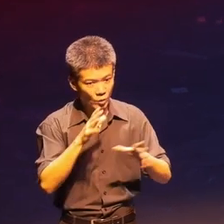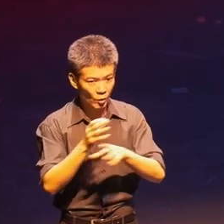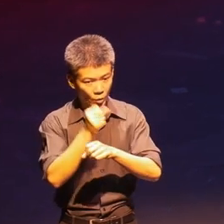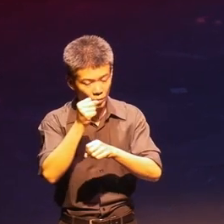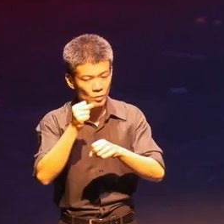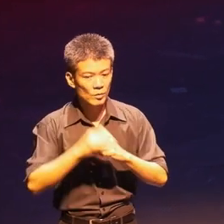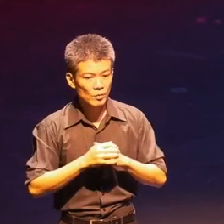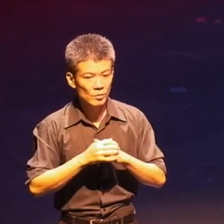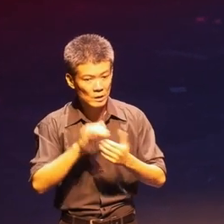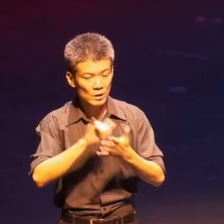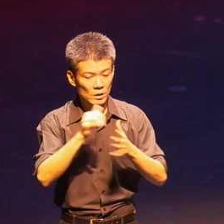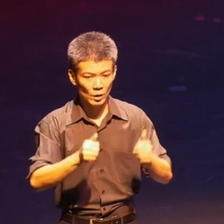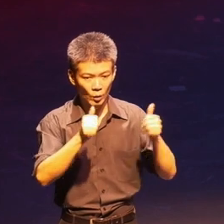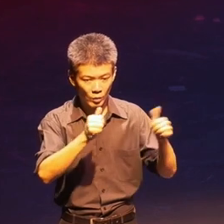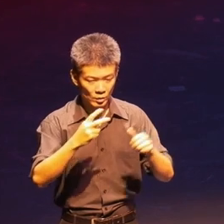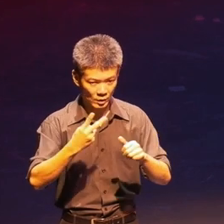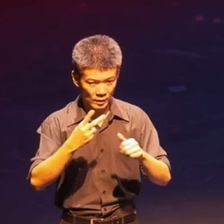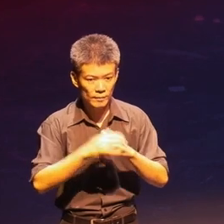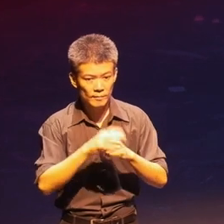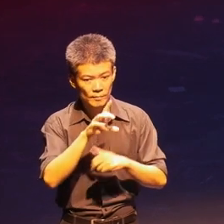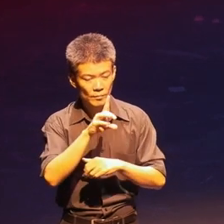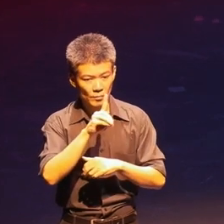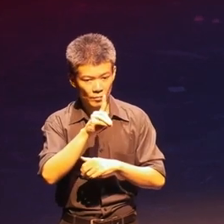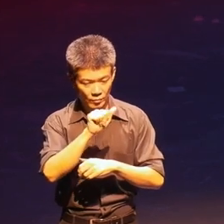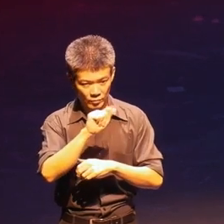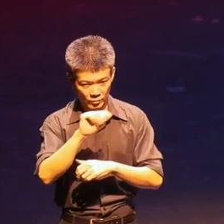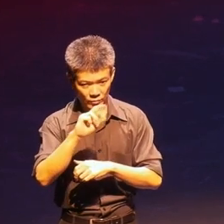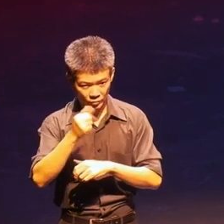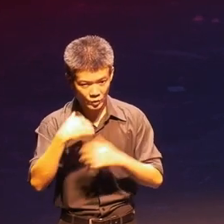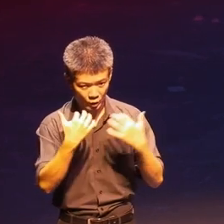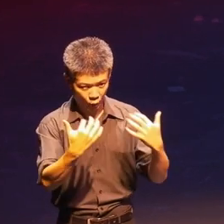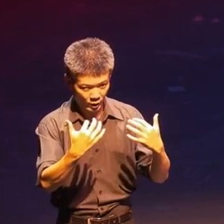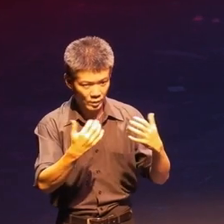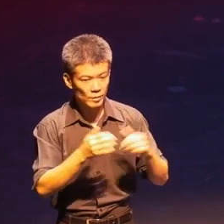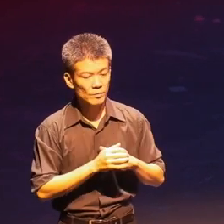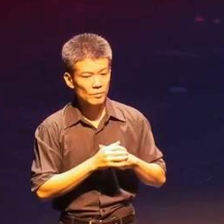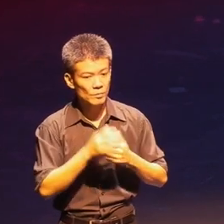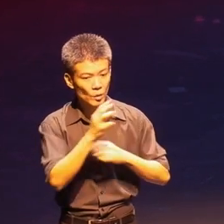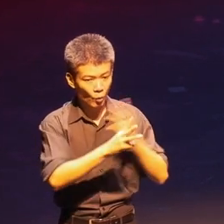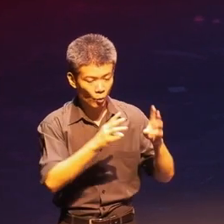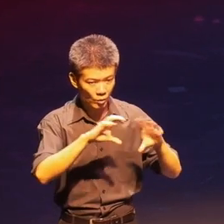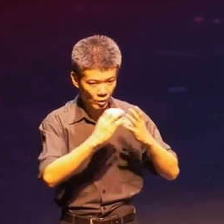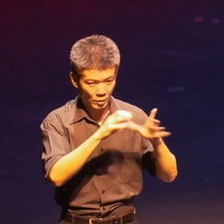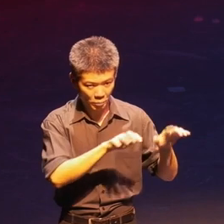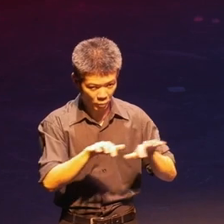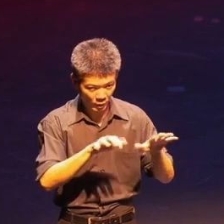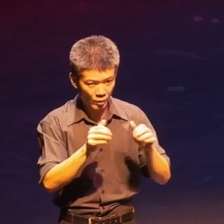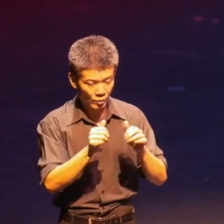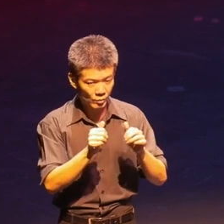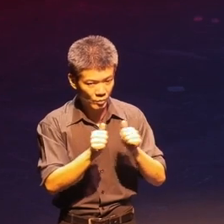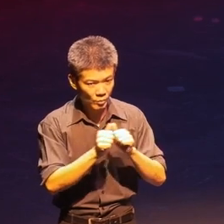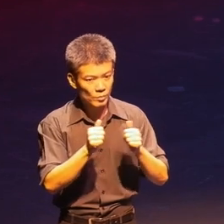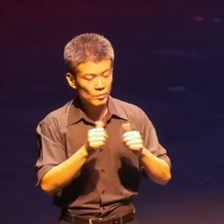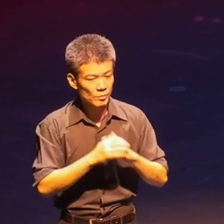Cultural Medallion Award. Second, Dr. Azariah Tan, and he's in the audience here today, a world-class pianist who is gradually